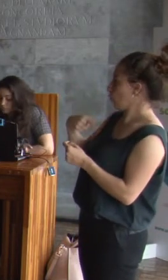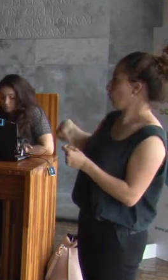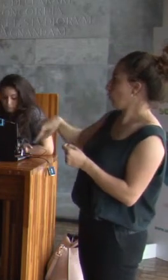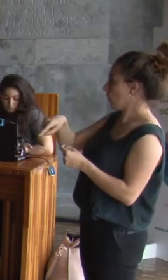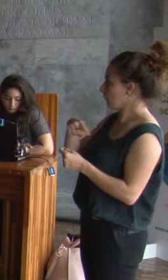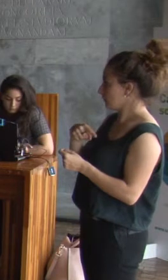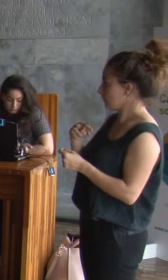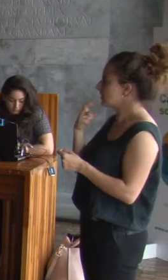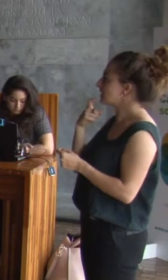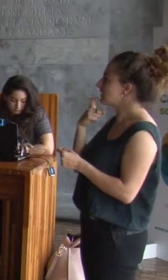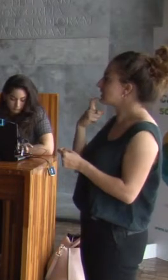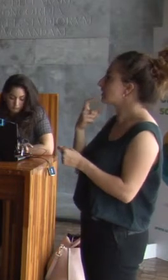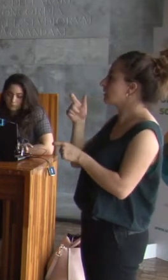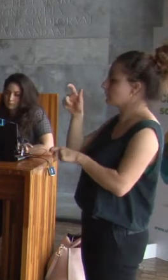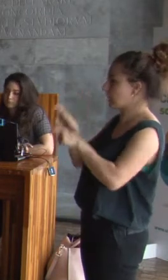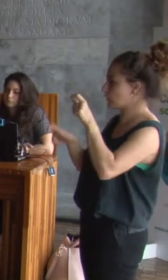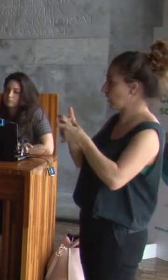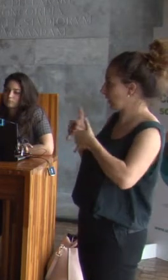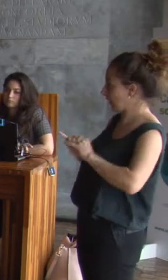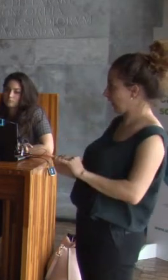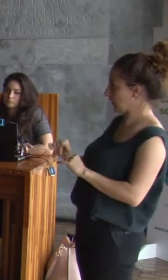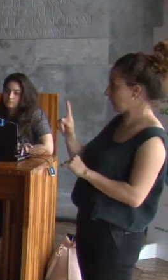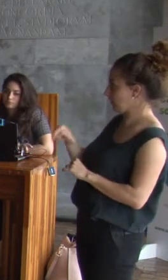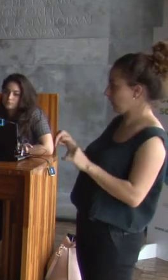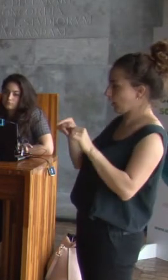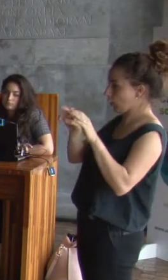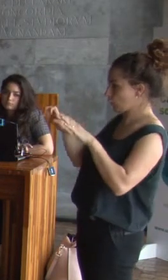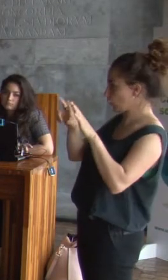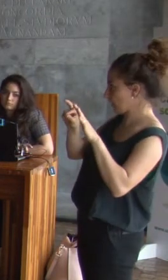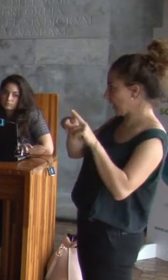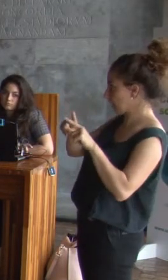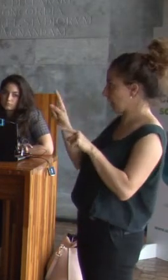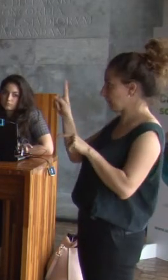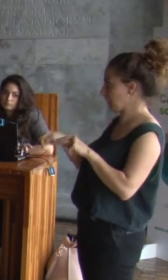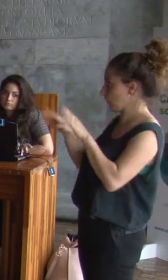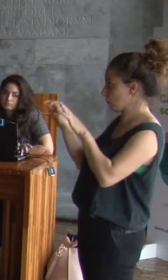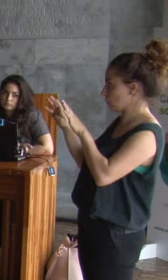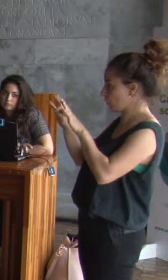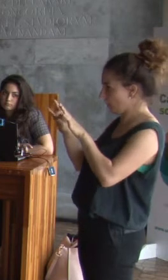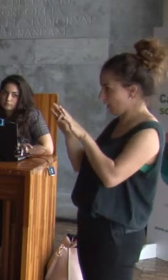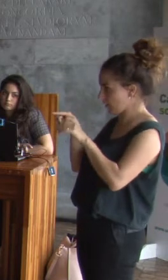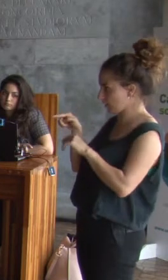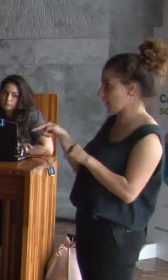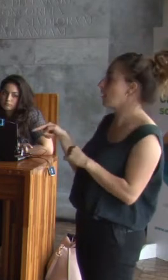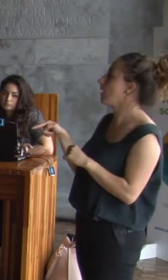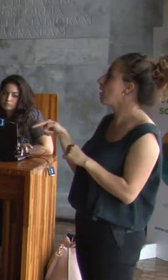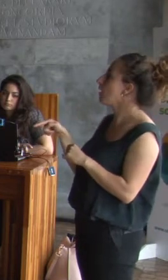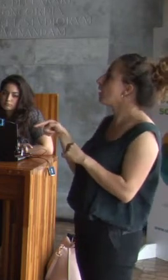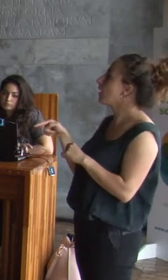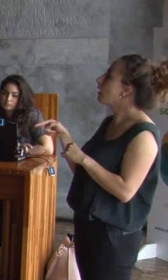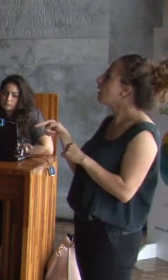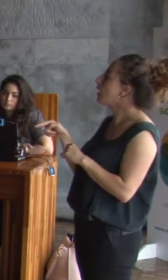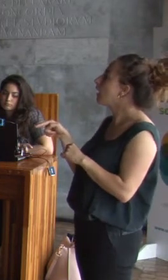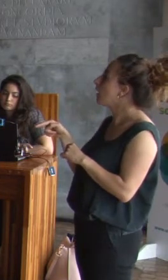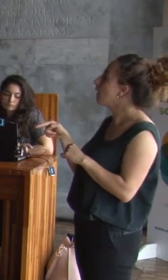so those born roughly between the mid-80s and the mid-90s, are much more appreciative of cognitive